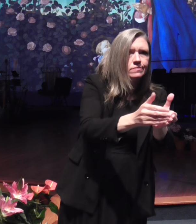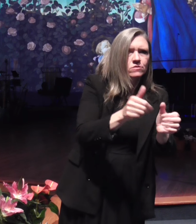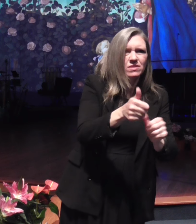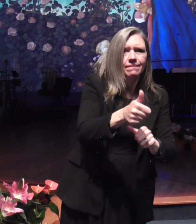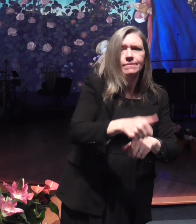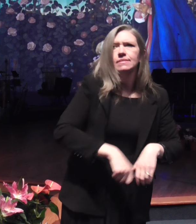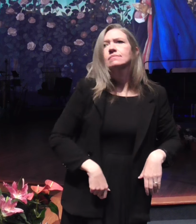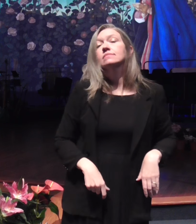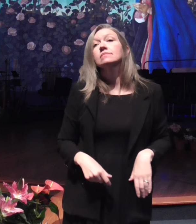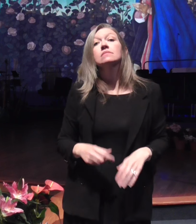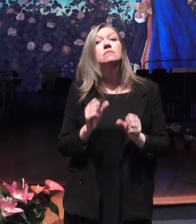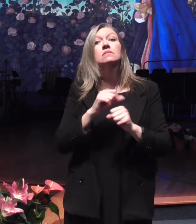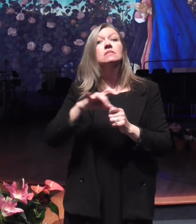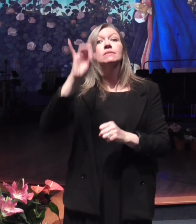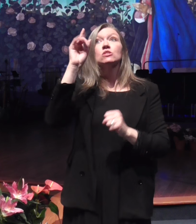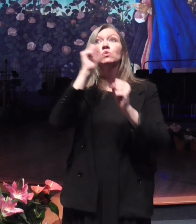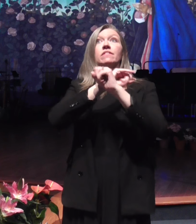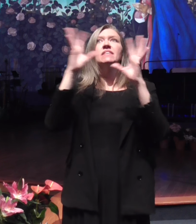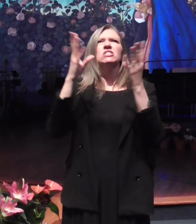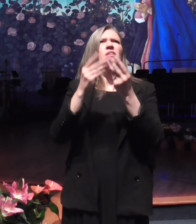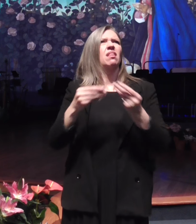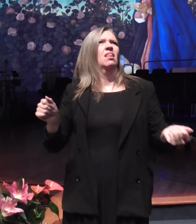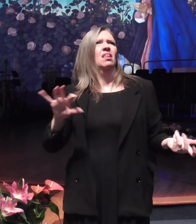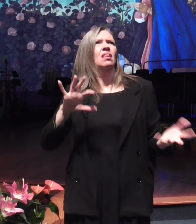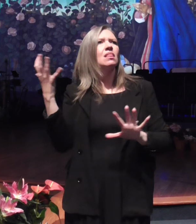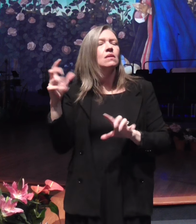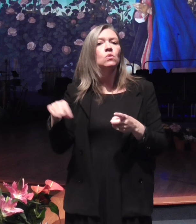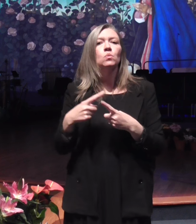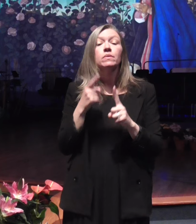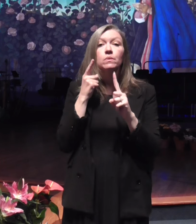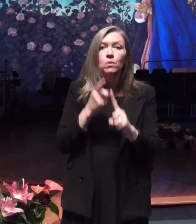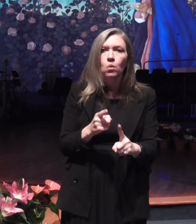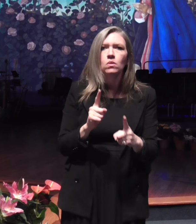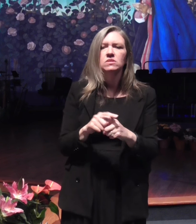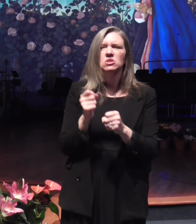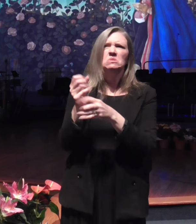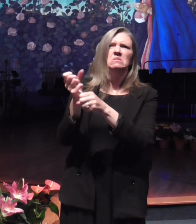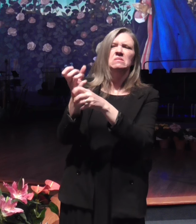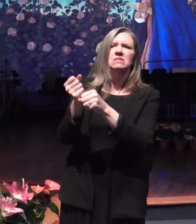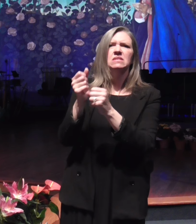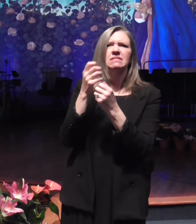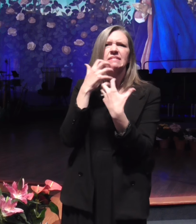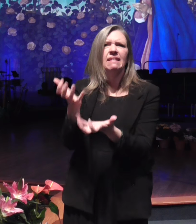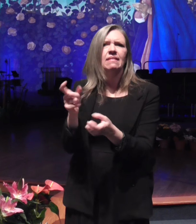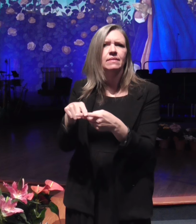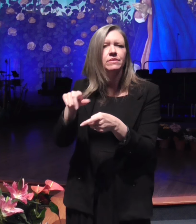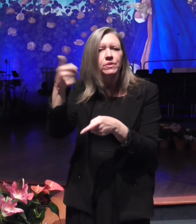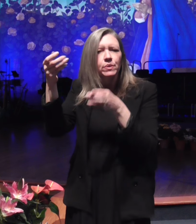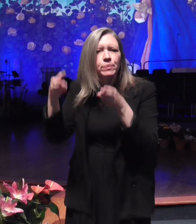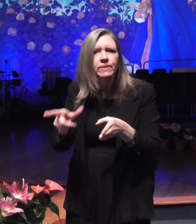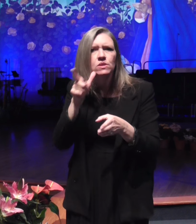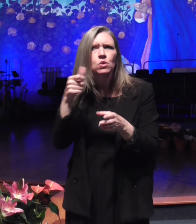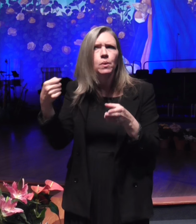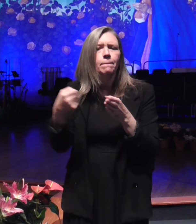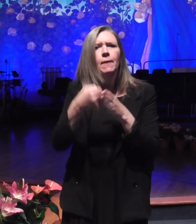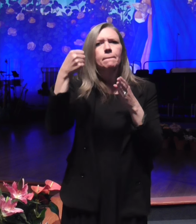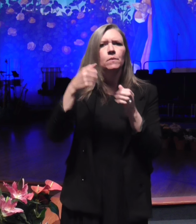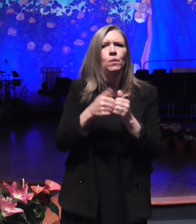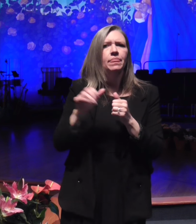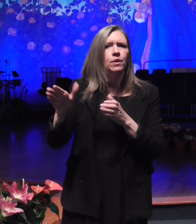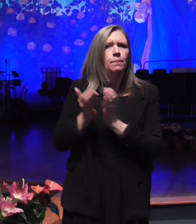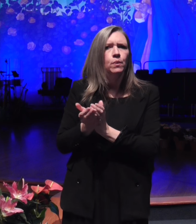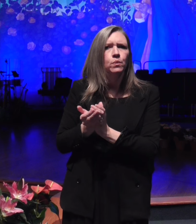when our goal becomes to yell at that person that hit us with their boat. when we go into that